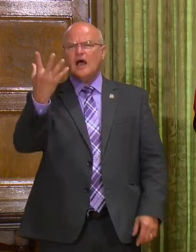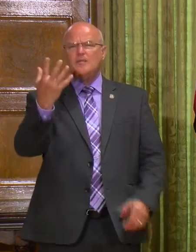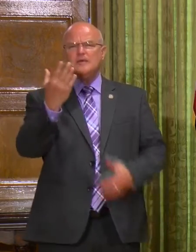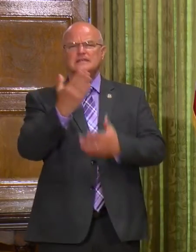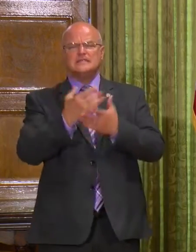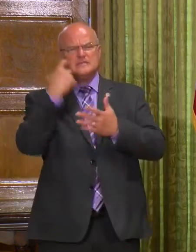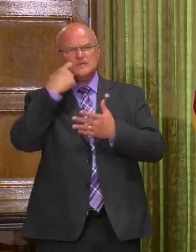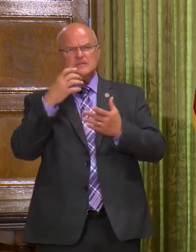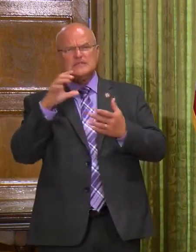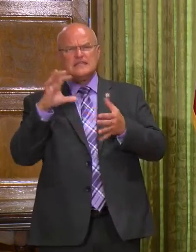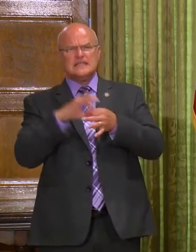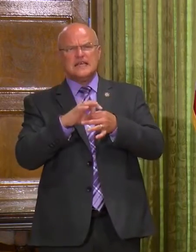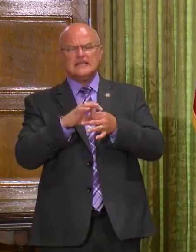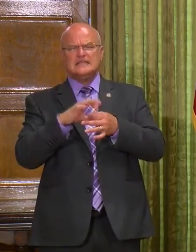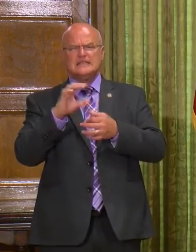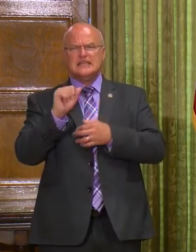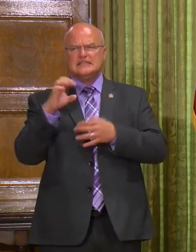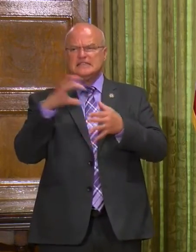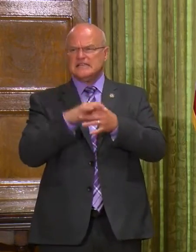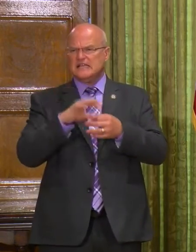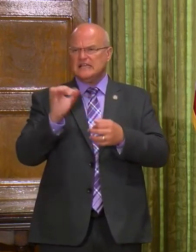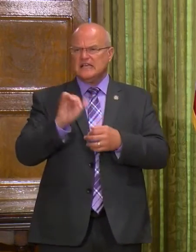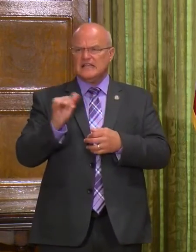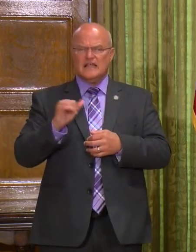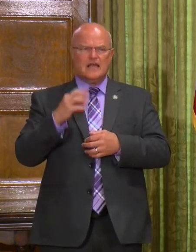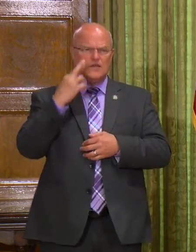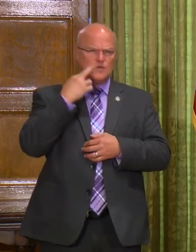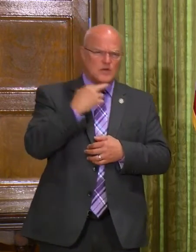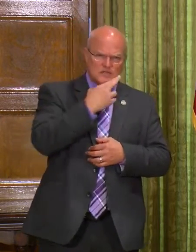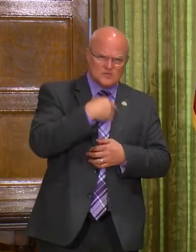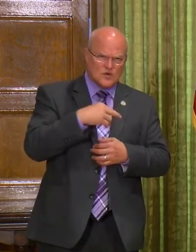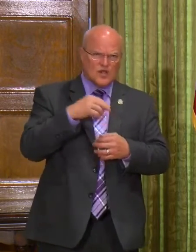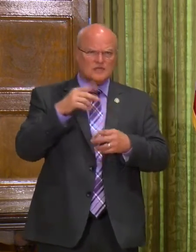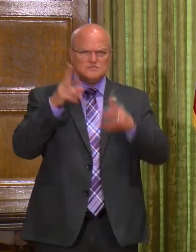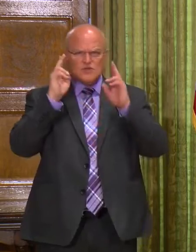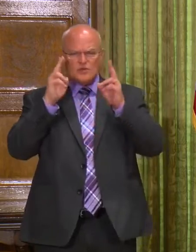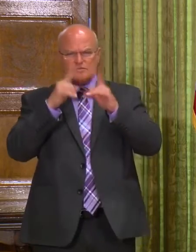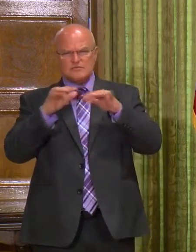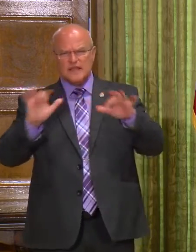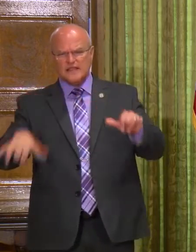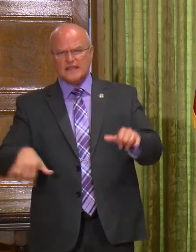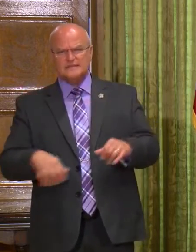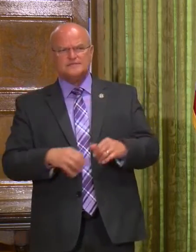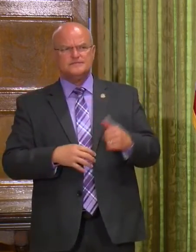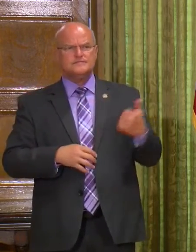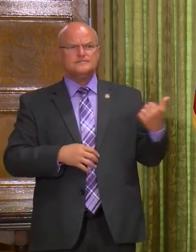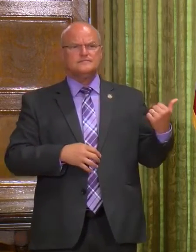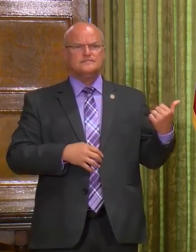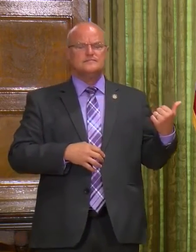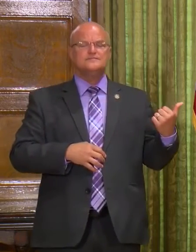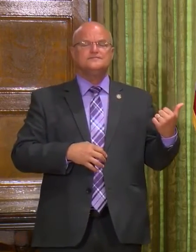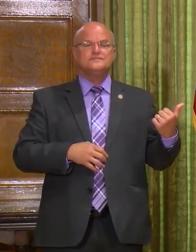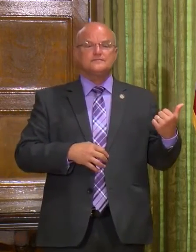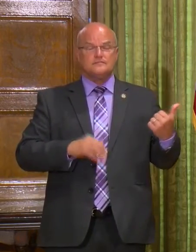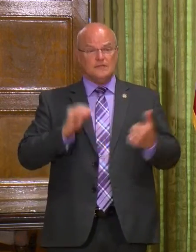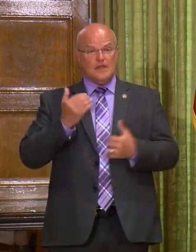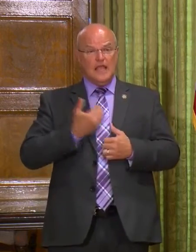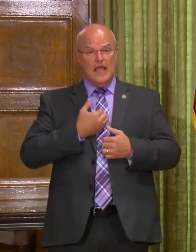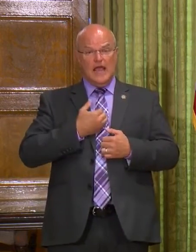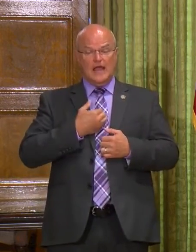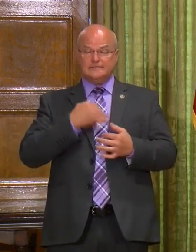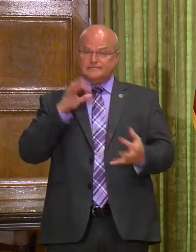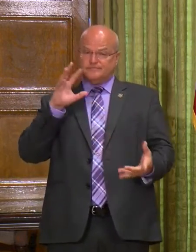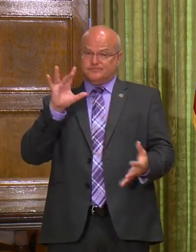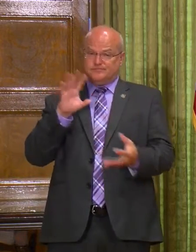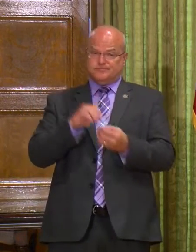of the recent cases have been connected to, like restaurants, barbershops, et cetera, et cetera? We are